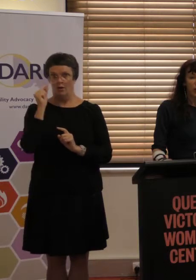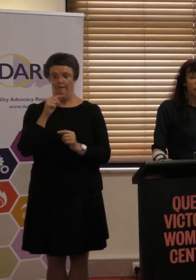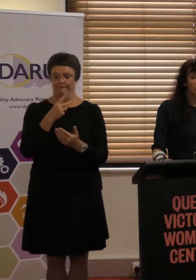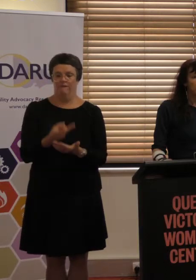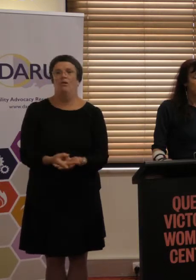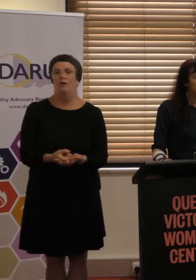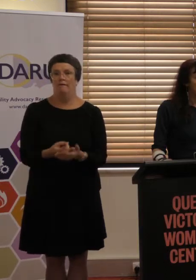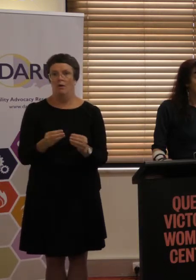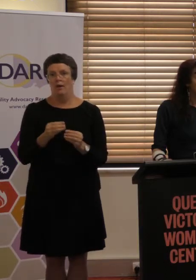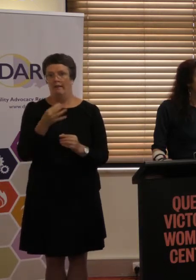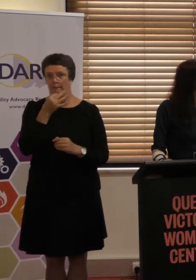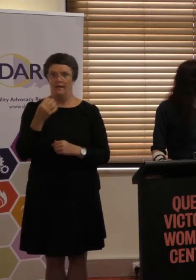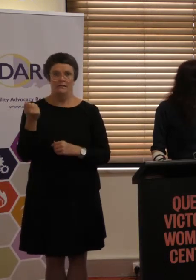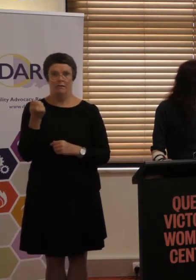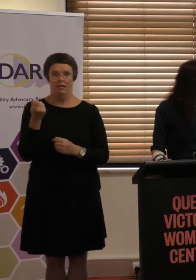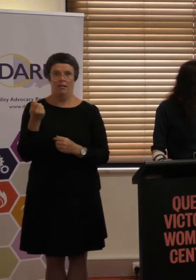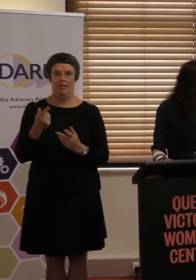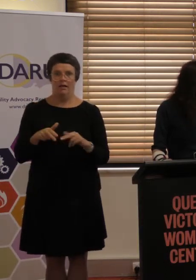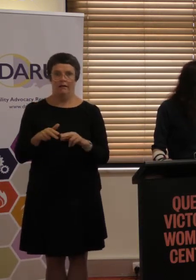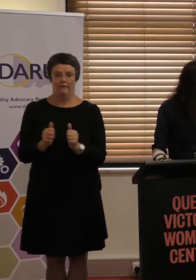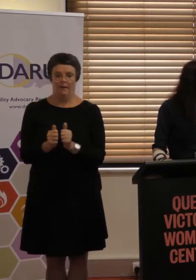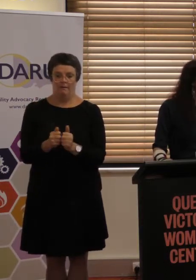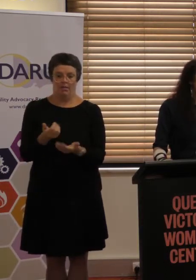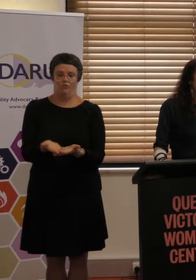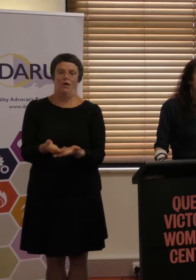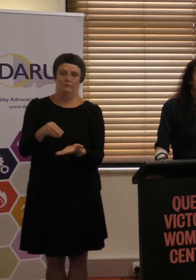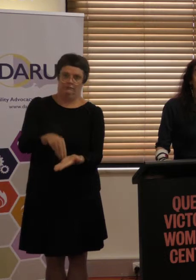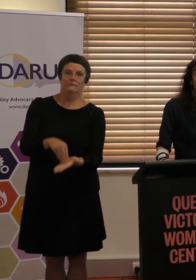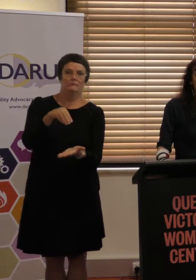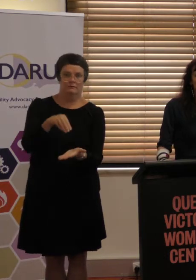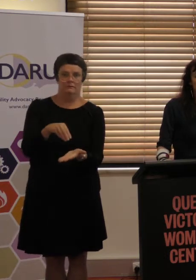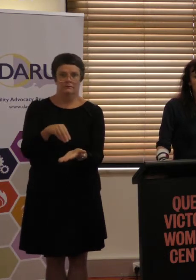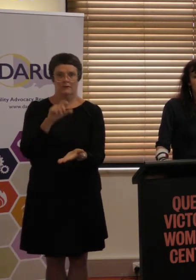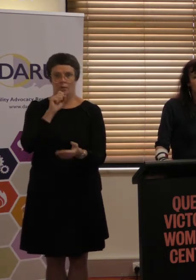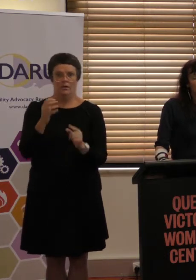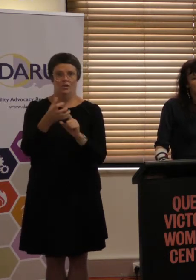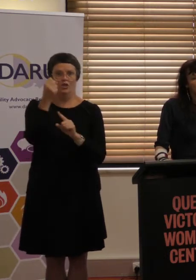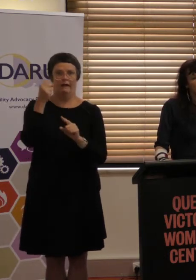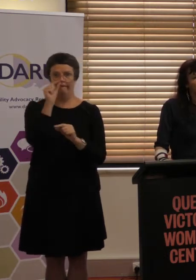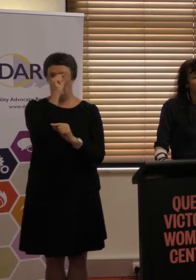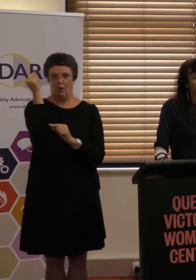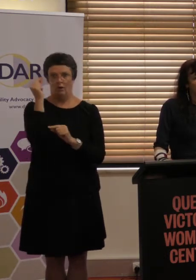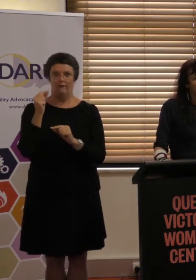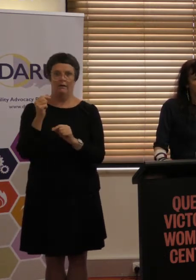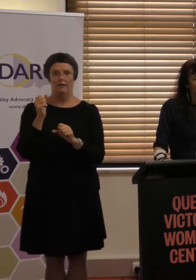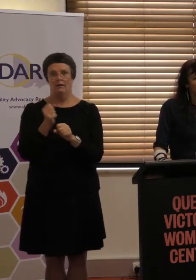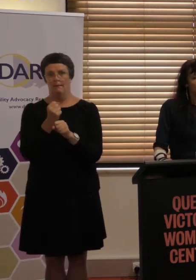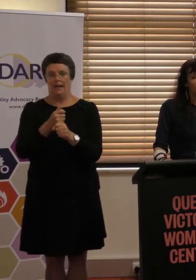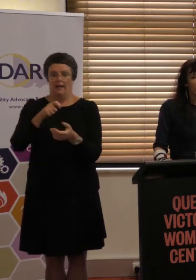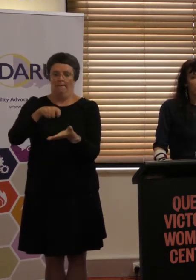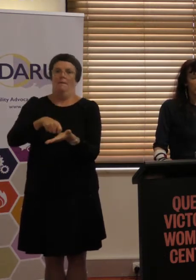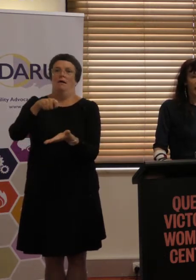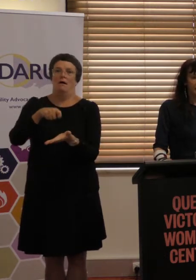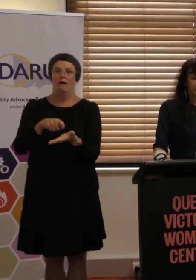and if a bit of paper's on the ground, he'll meet that one as well. And so we are still, even though the glossy brochures